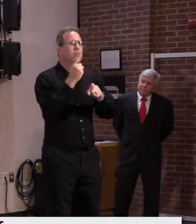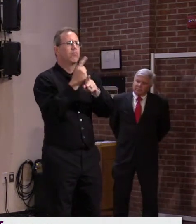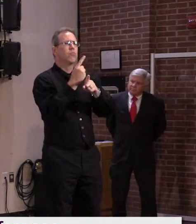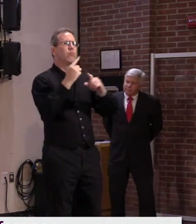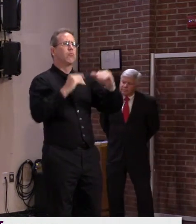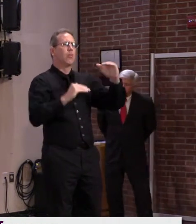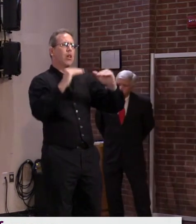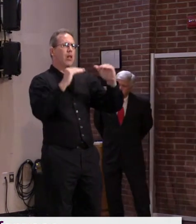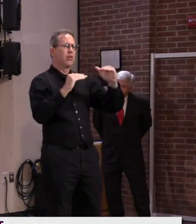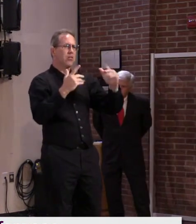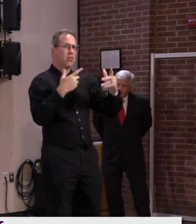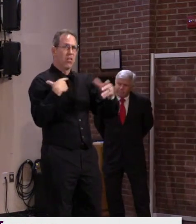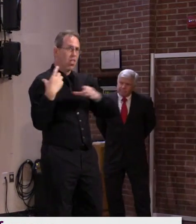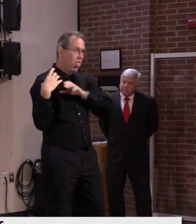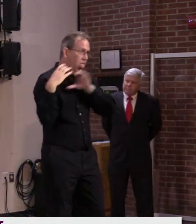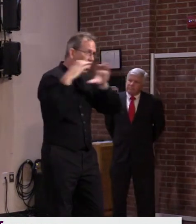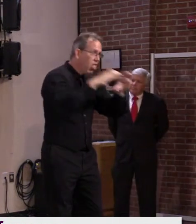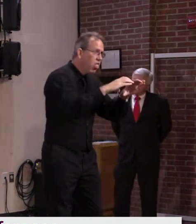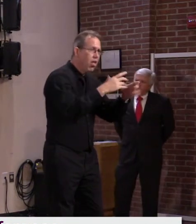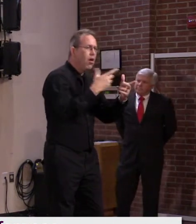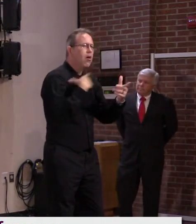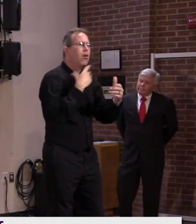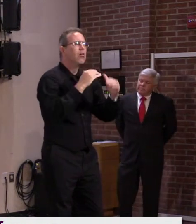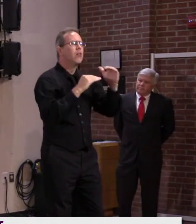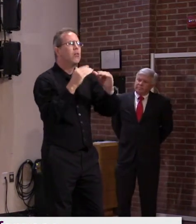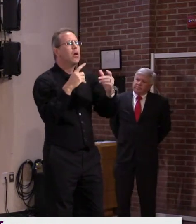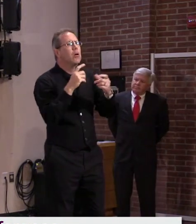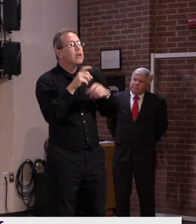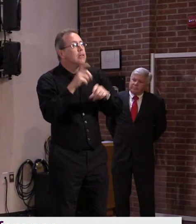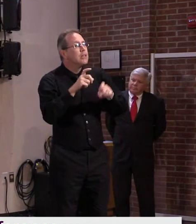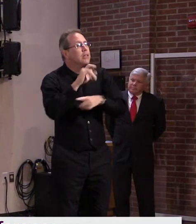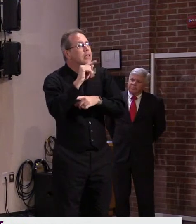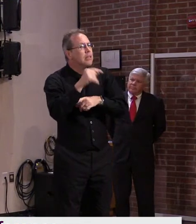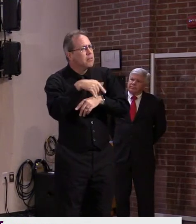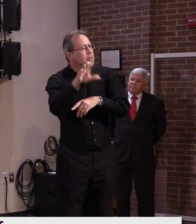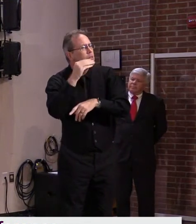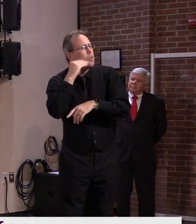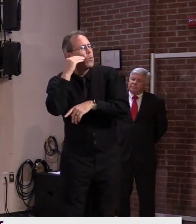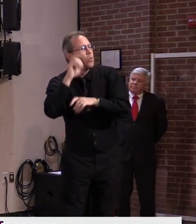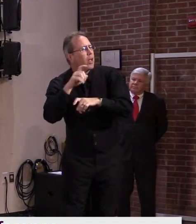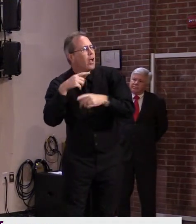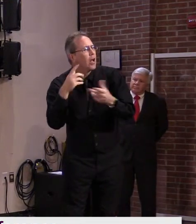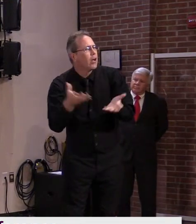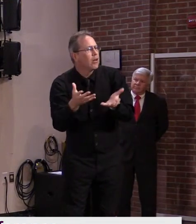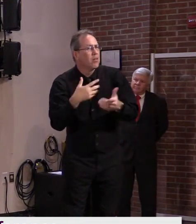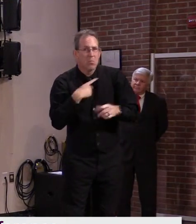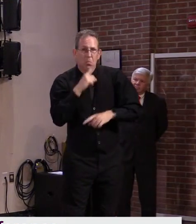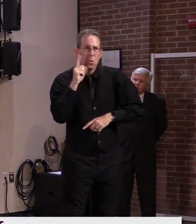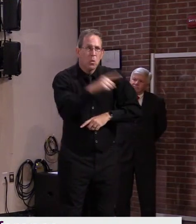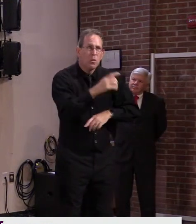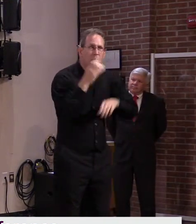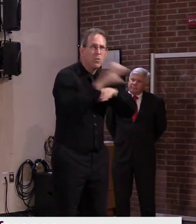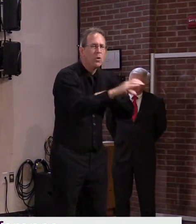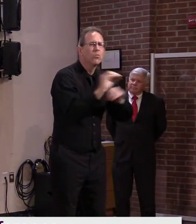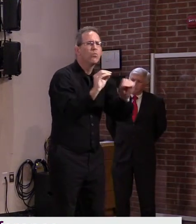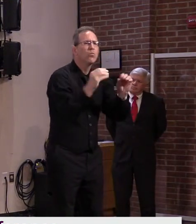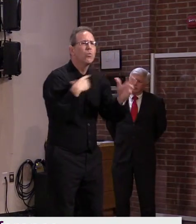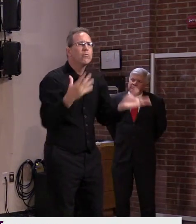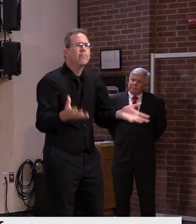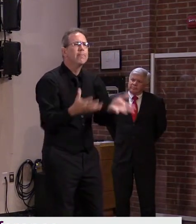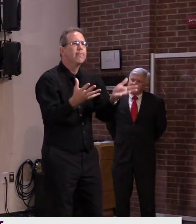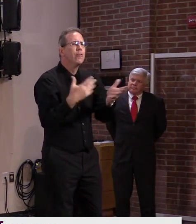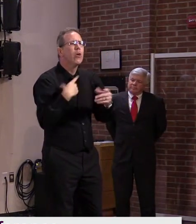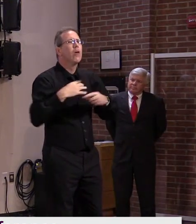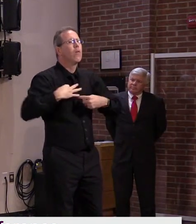And, all the testing platforms are voluntary. So as the previous question I received about some districts seeking to pause